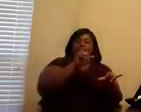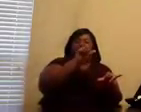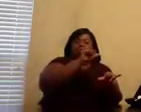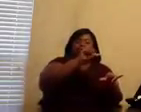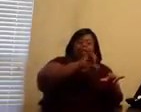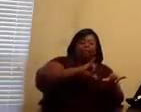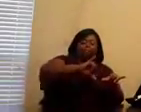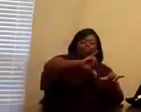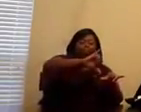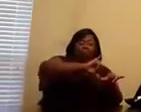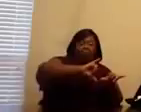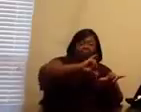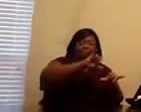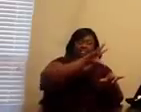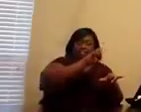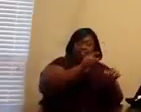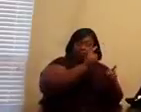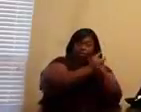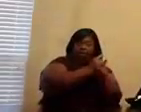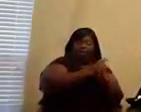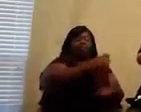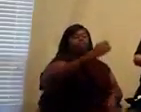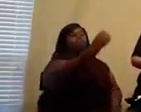Is that 50? Yes.